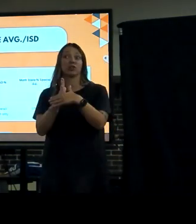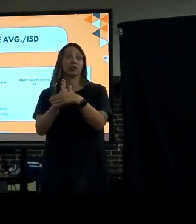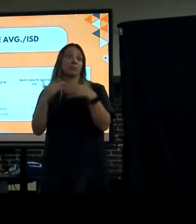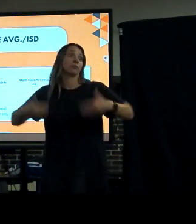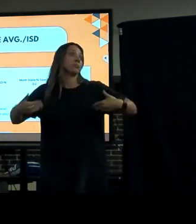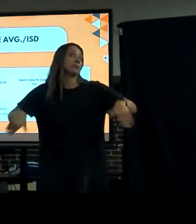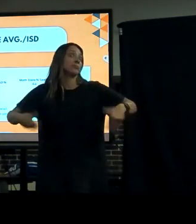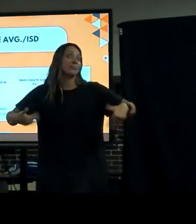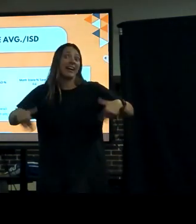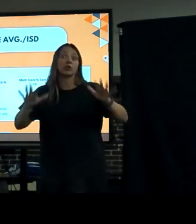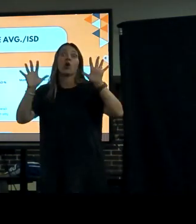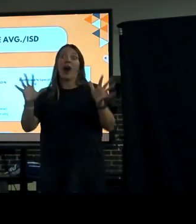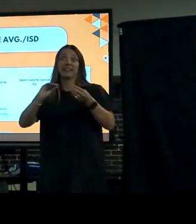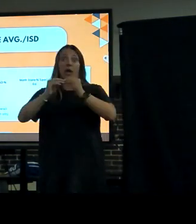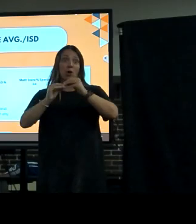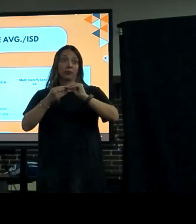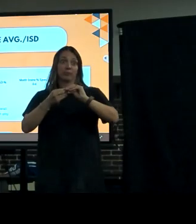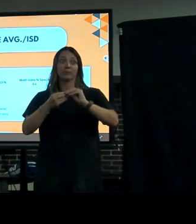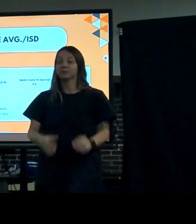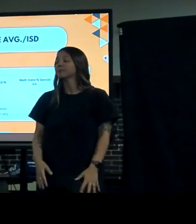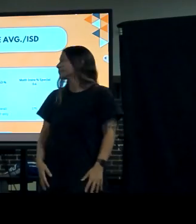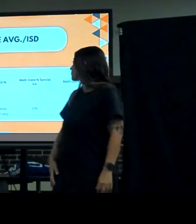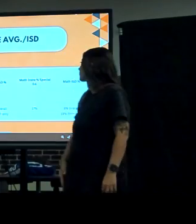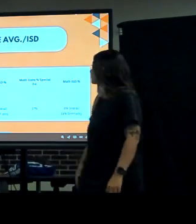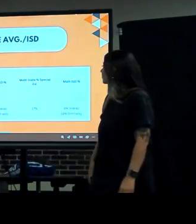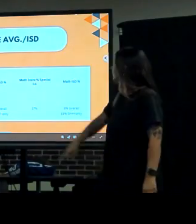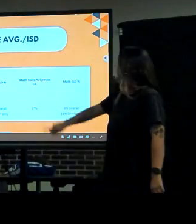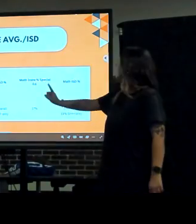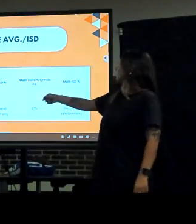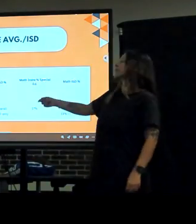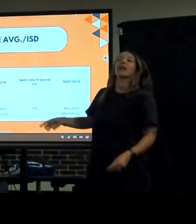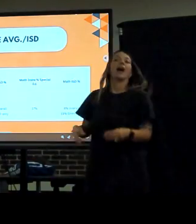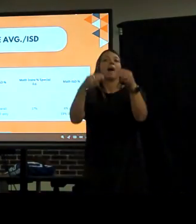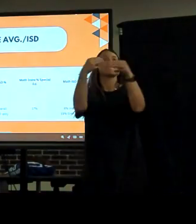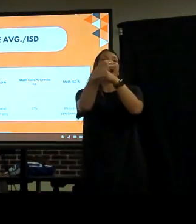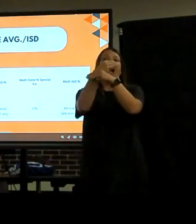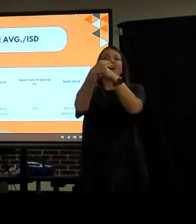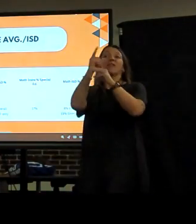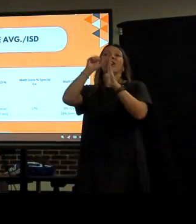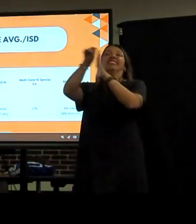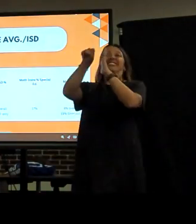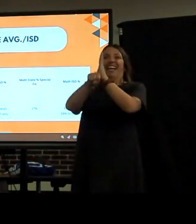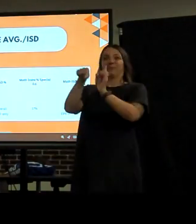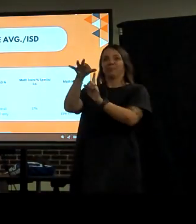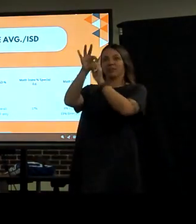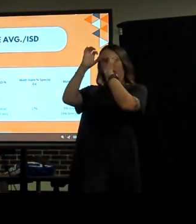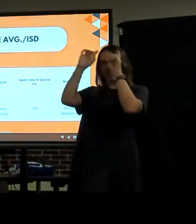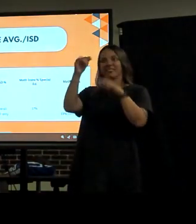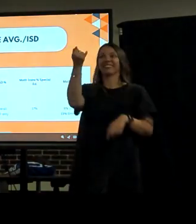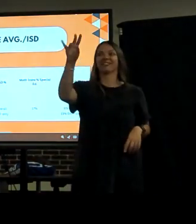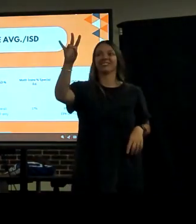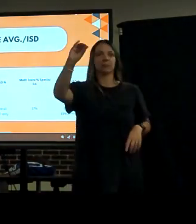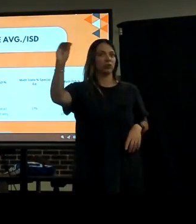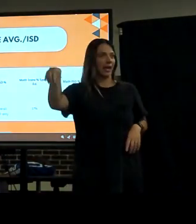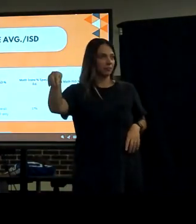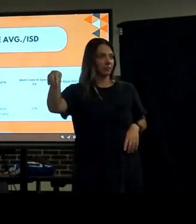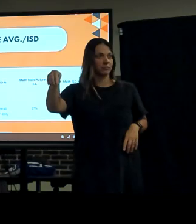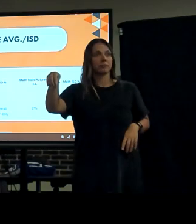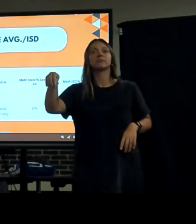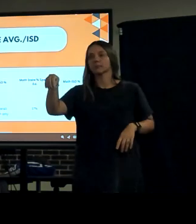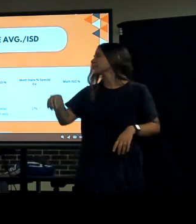DHH eligibility, it's 21%. So you see that gain there. For math, for the state, for